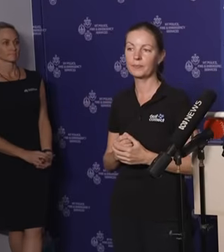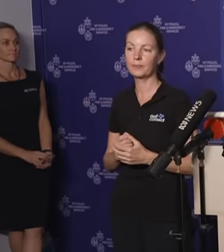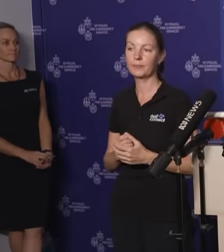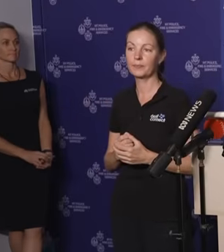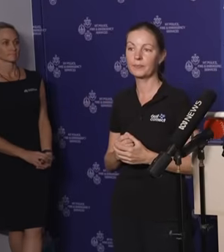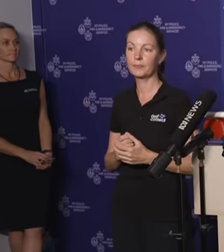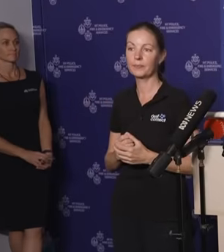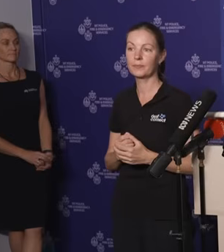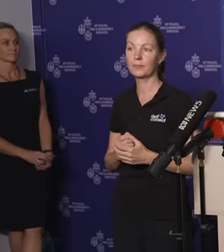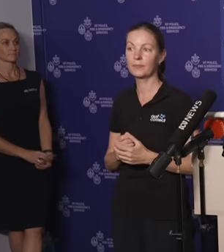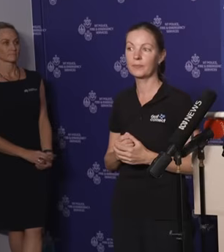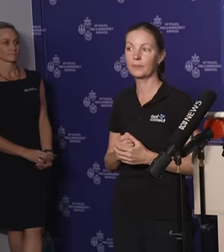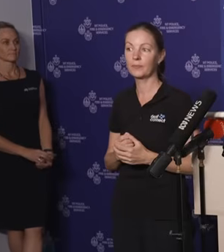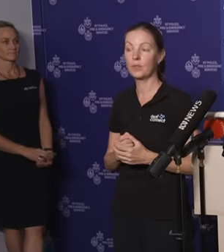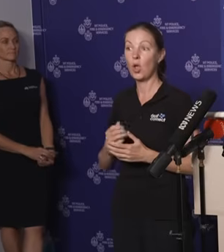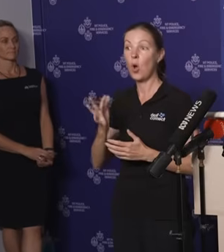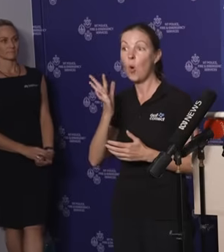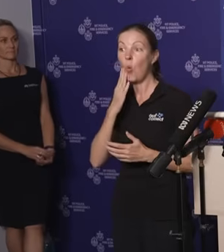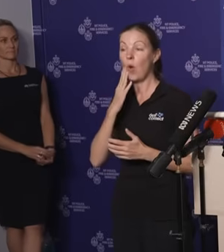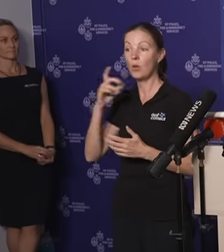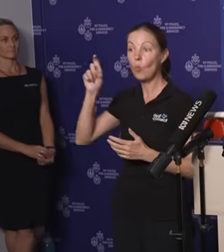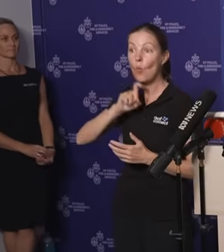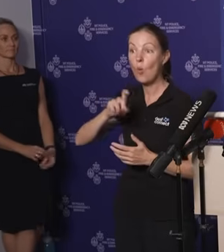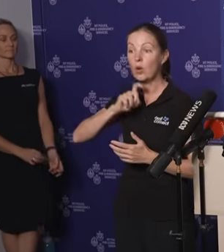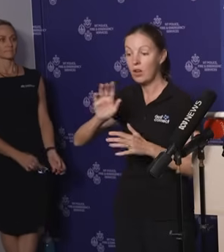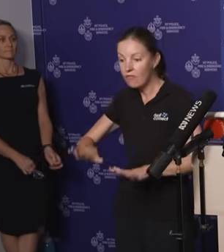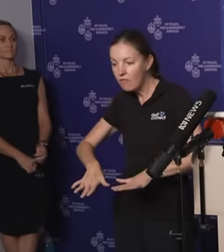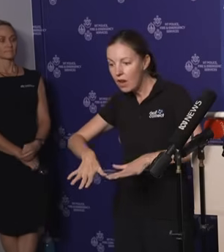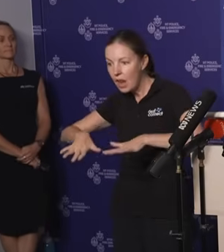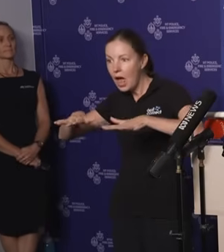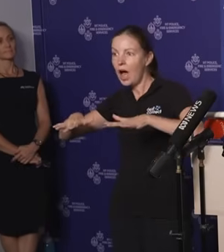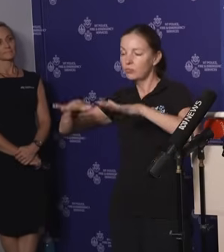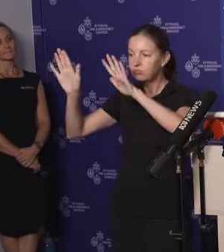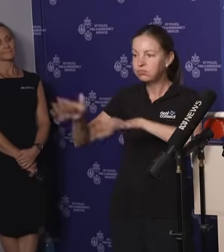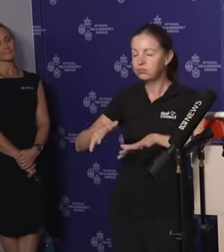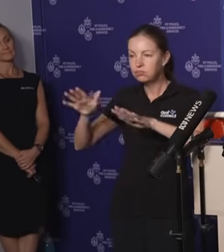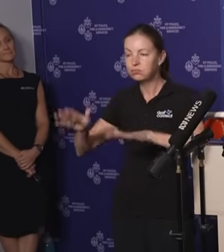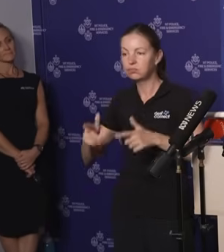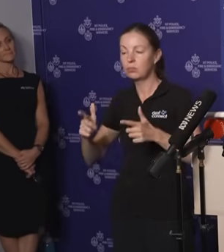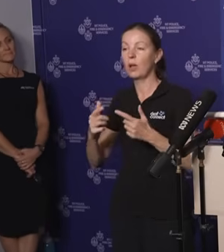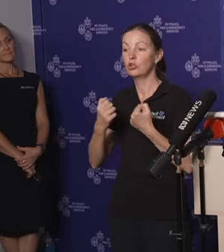Do not drive in flooded water conditions. Flood